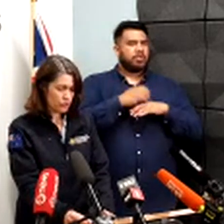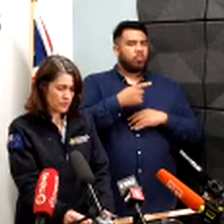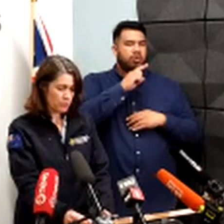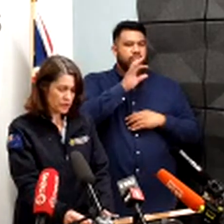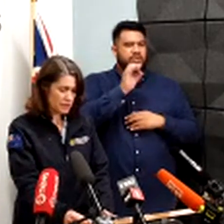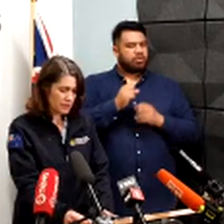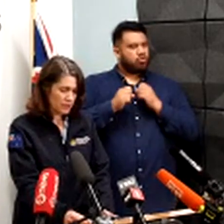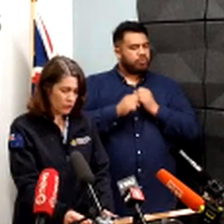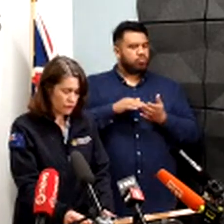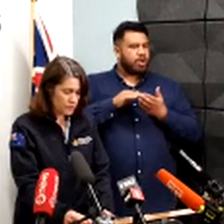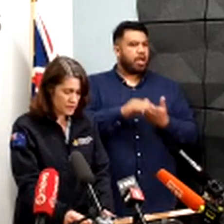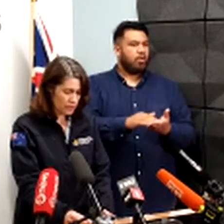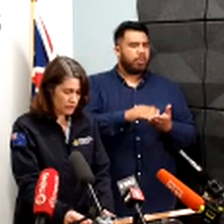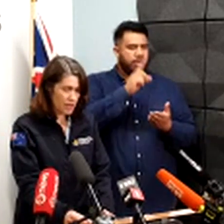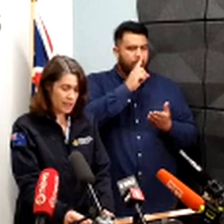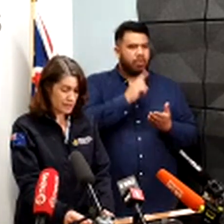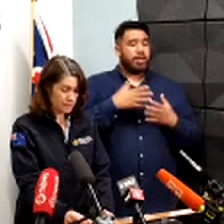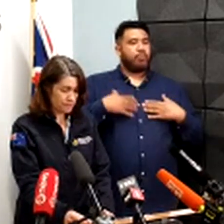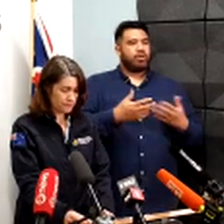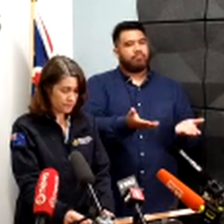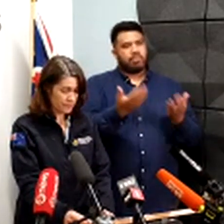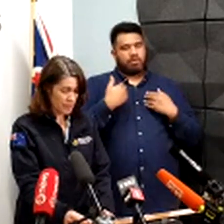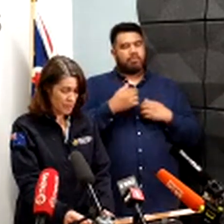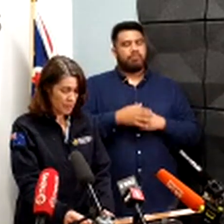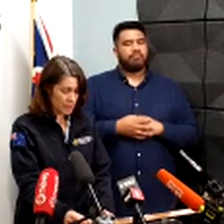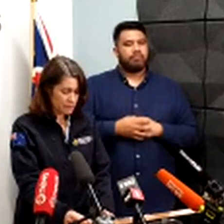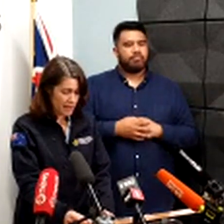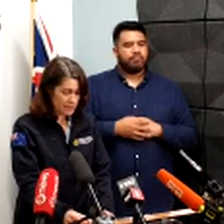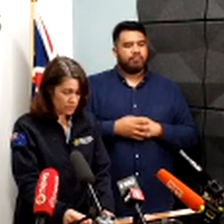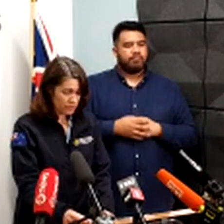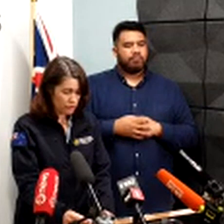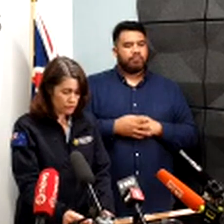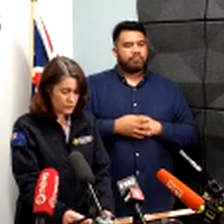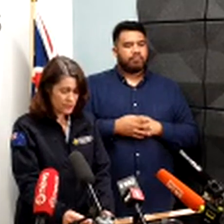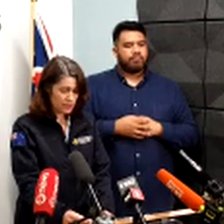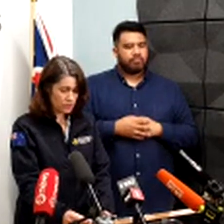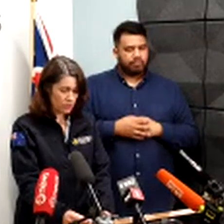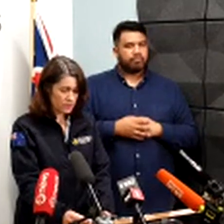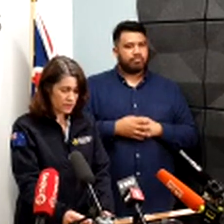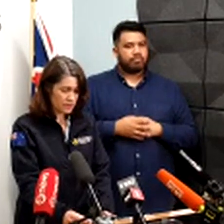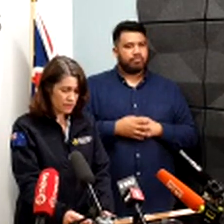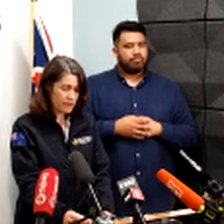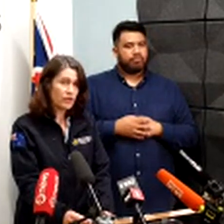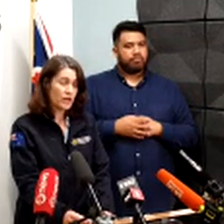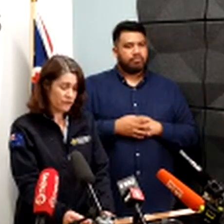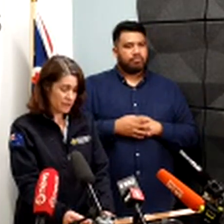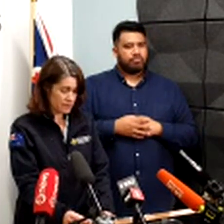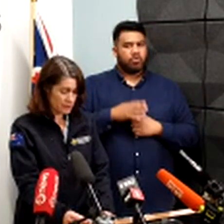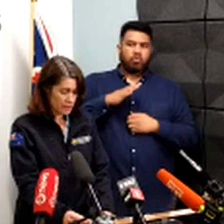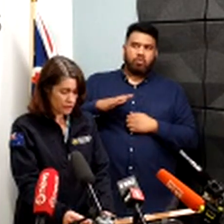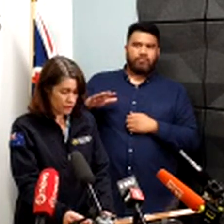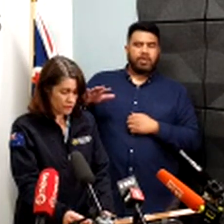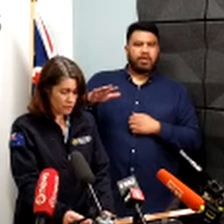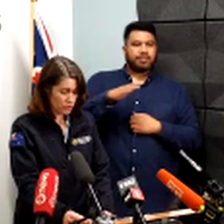and return of the bodies of those still on the island. I'd like to pass on the thoughts and condolences of every one of